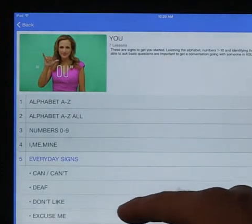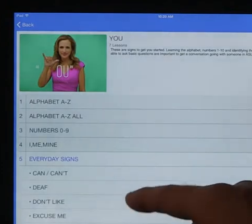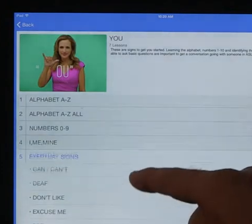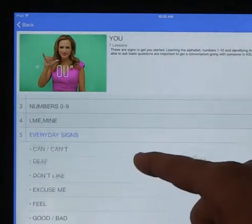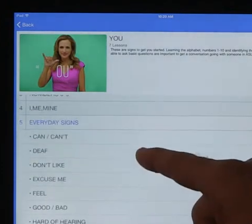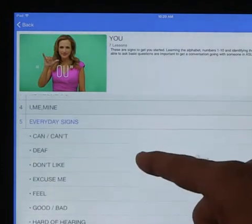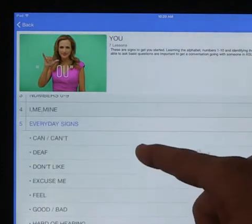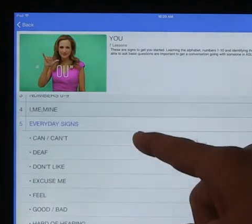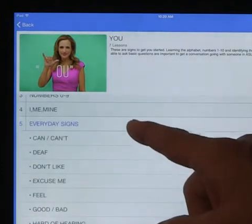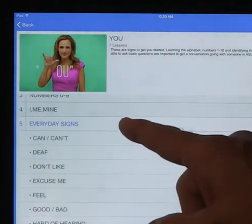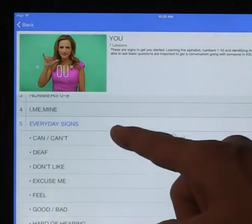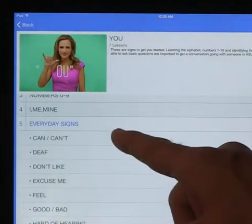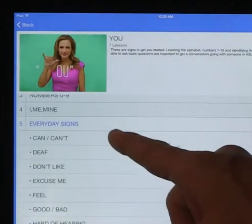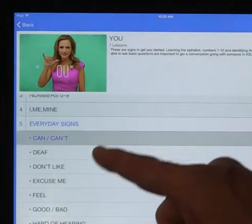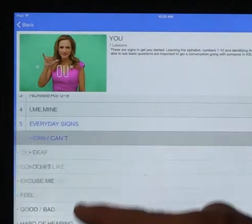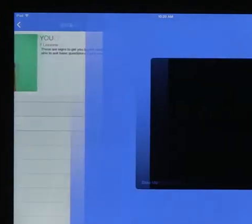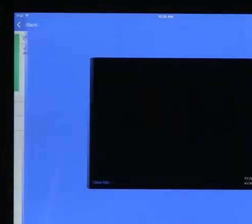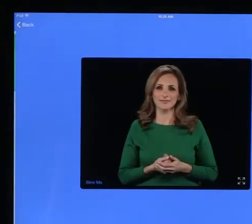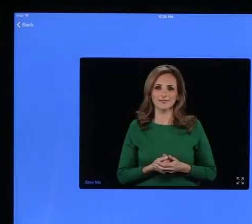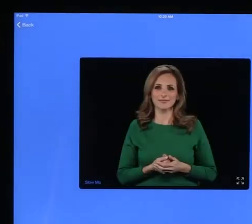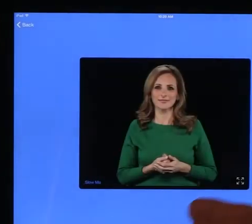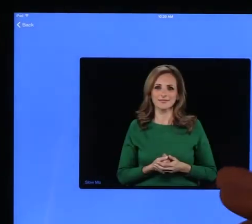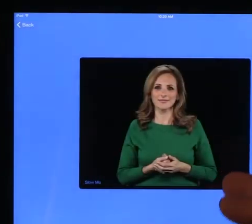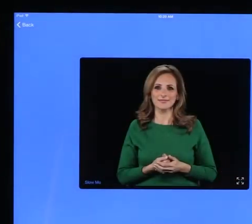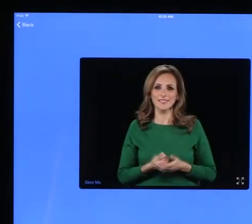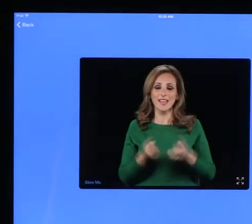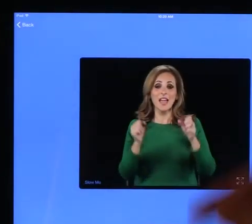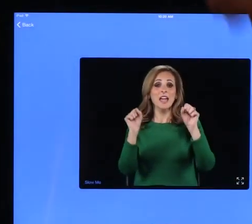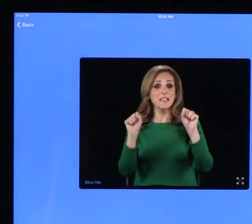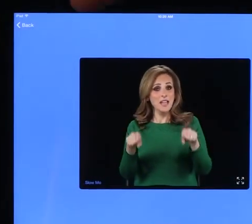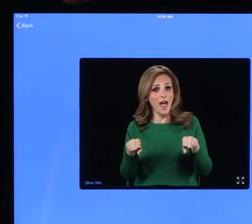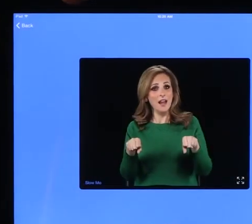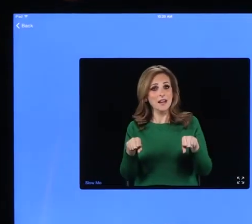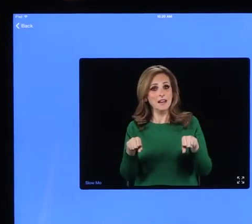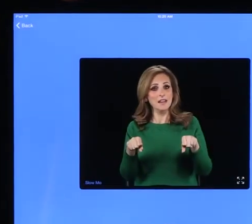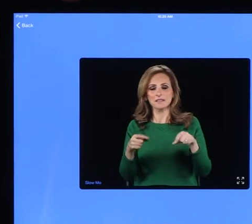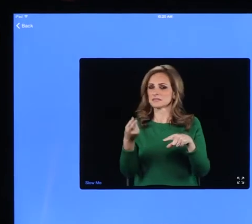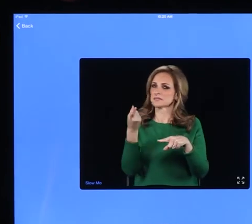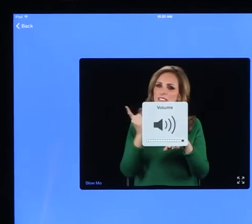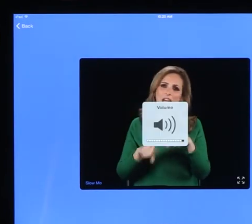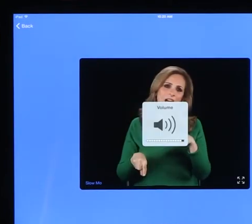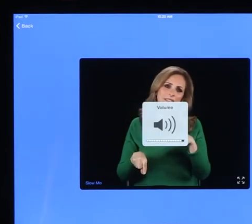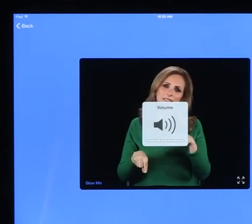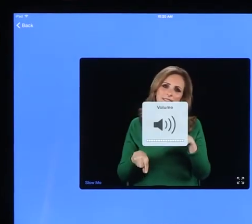signs. So, you can say, you can look at how it's being signed.